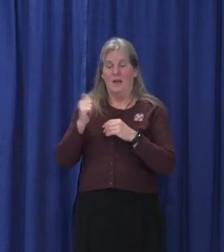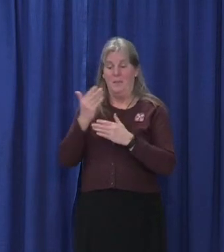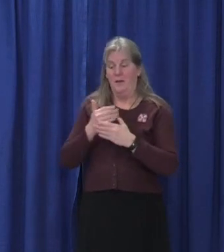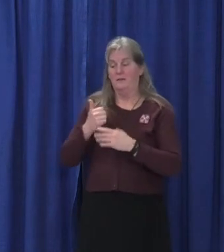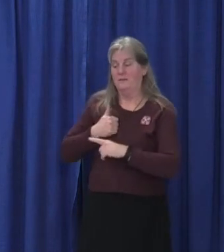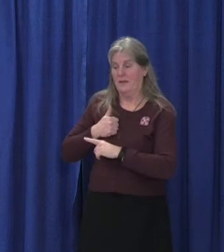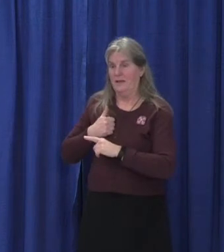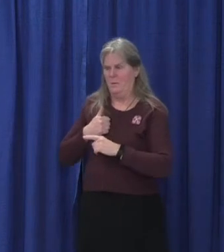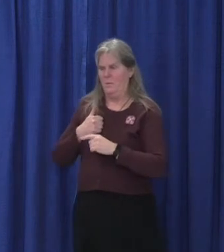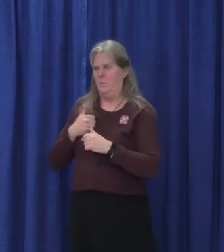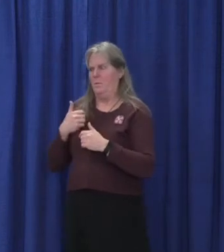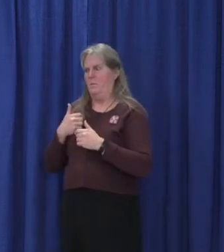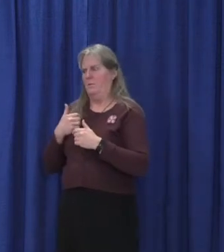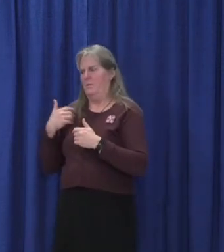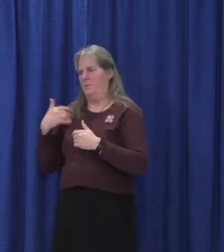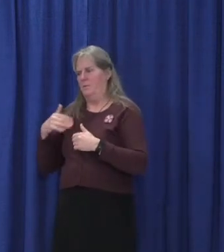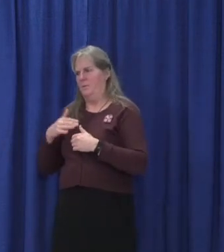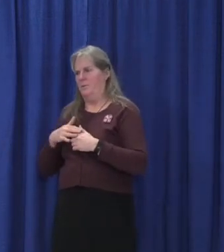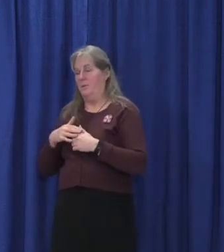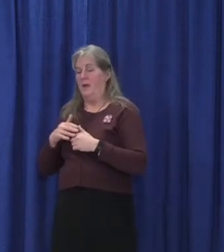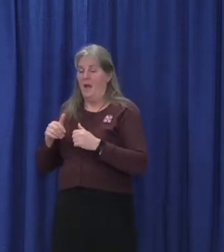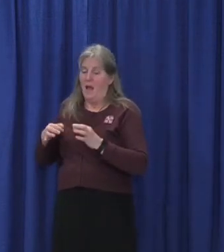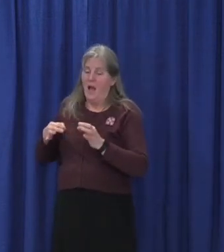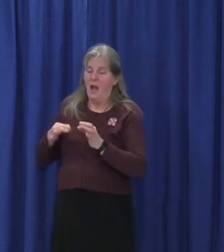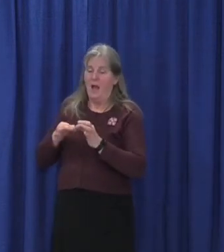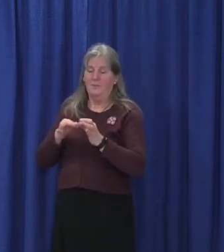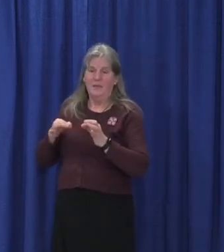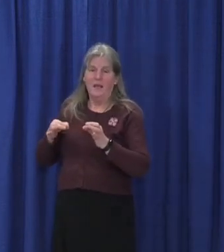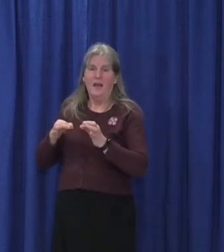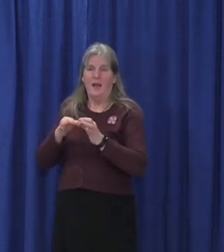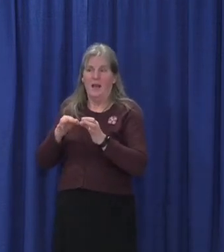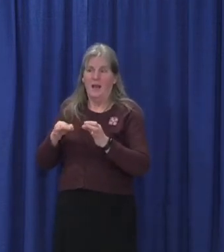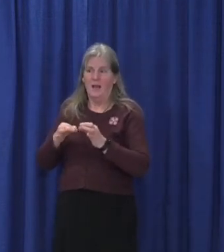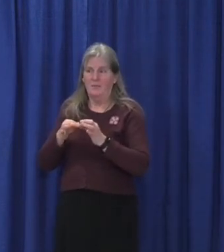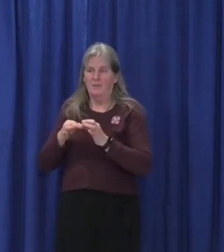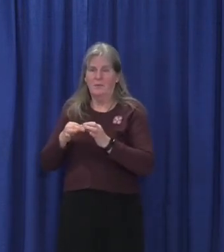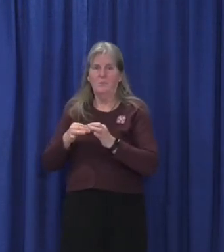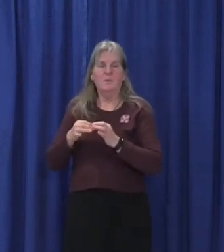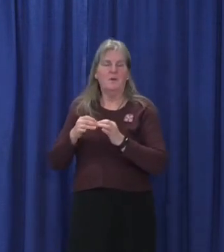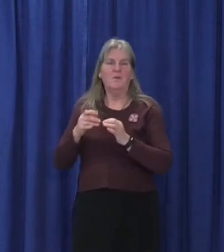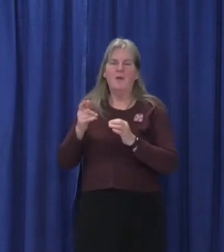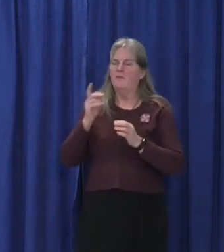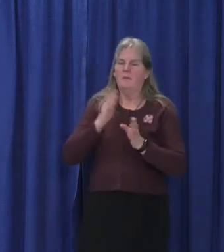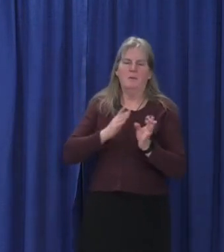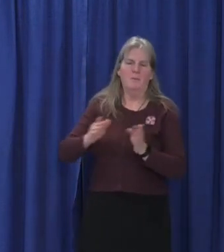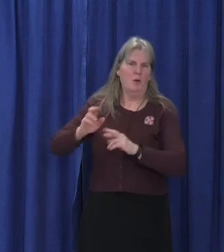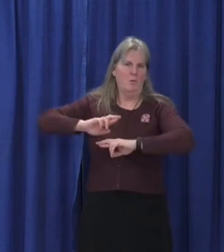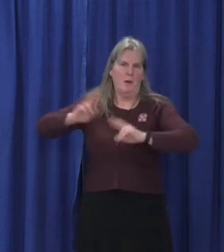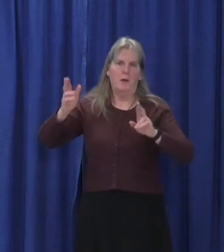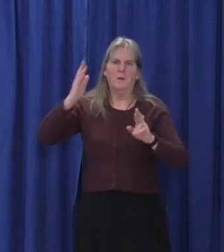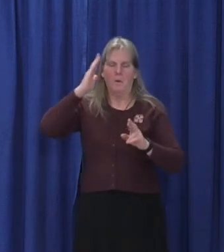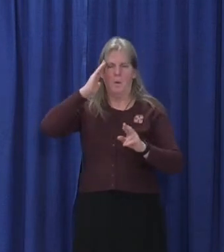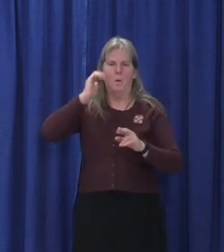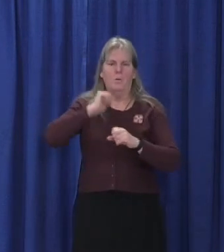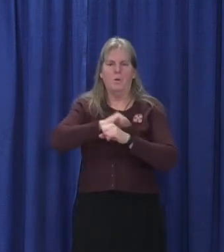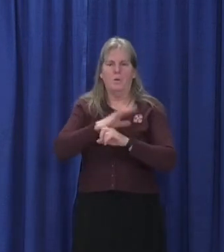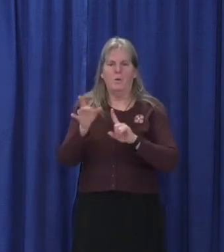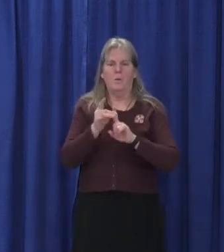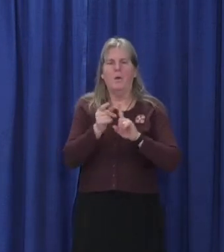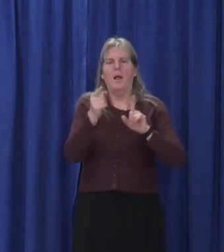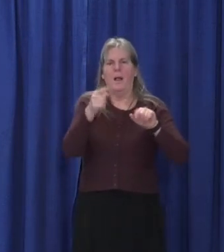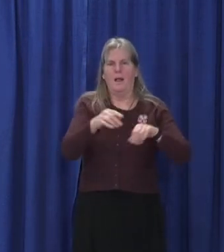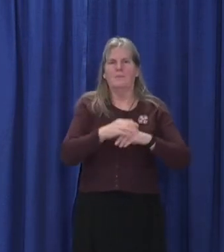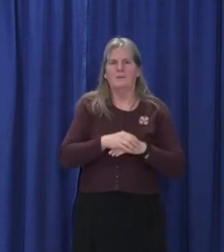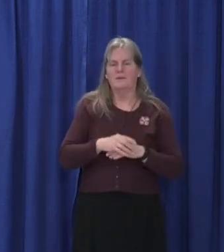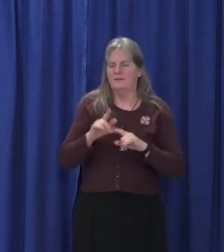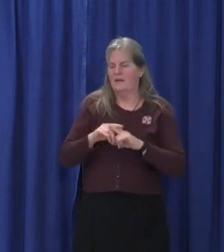sitting in these updates, we need to be prepared for the inevitable. So again, no different with Omicron